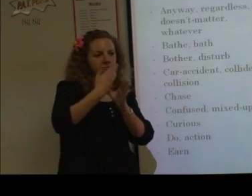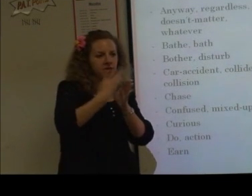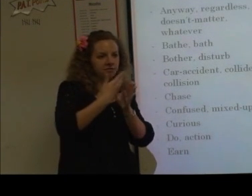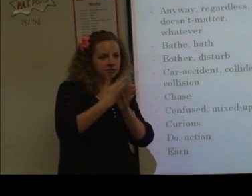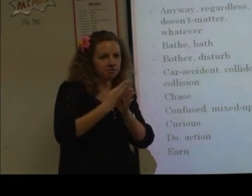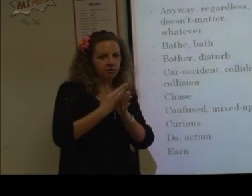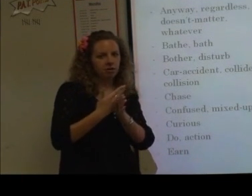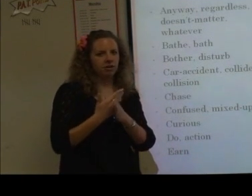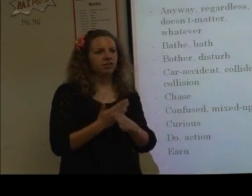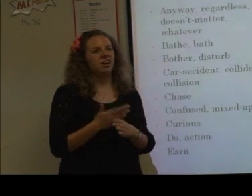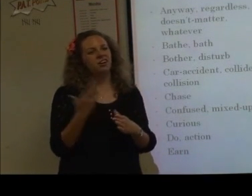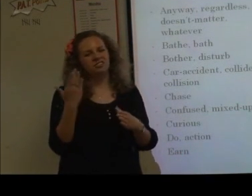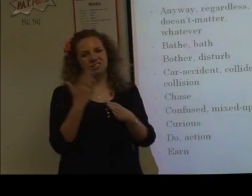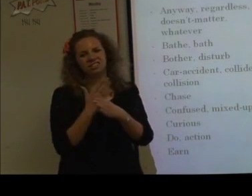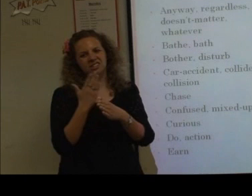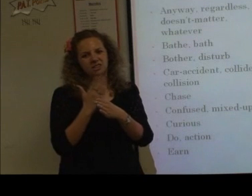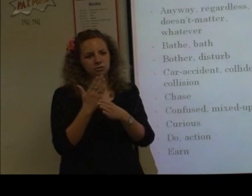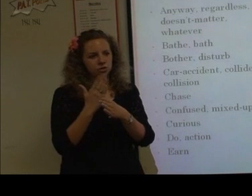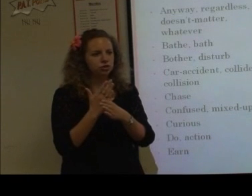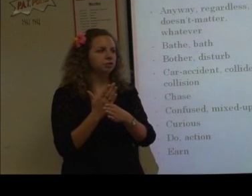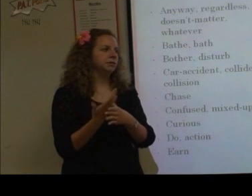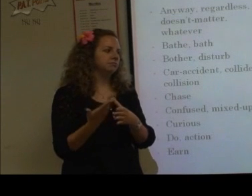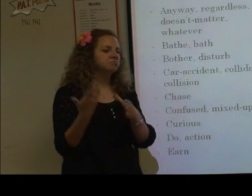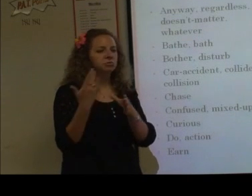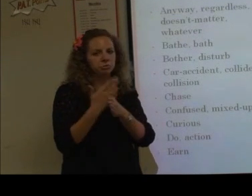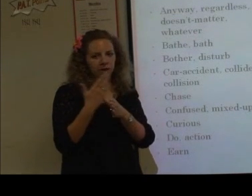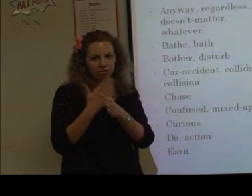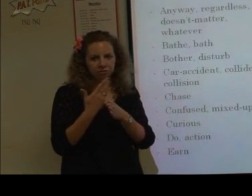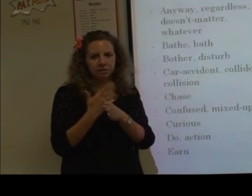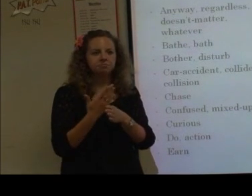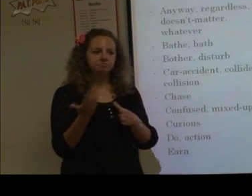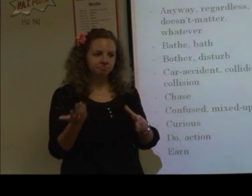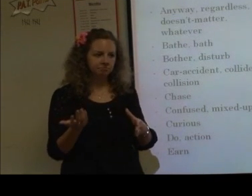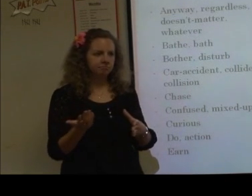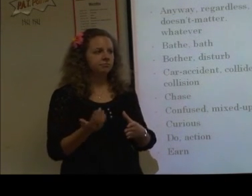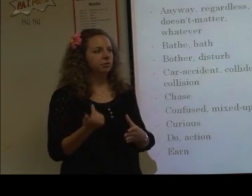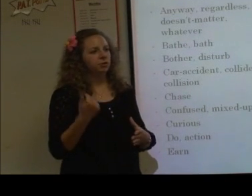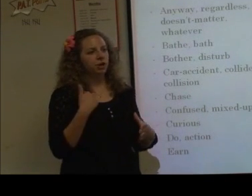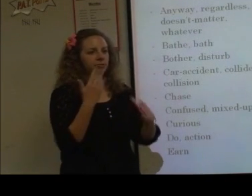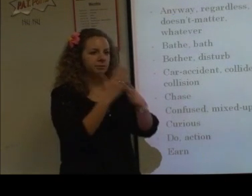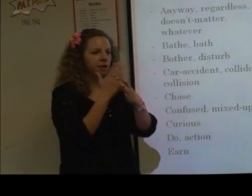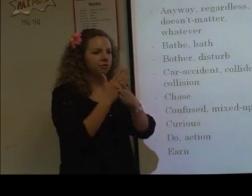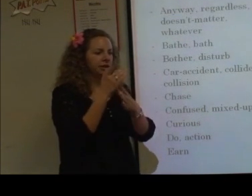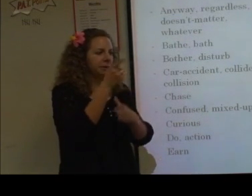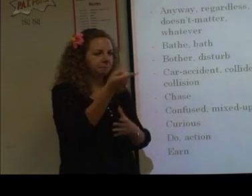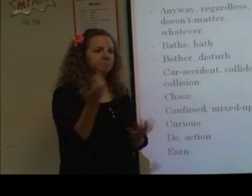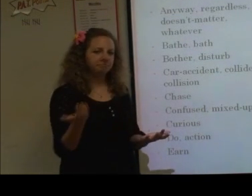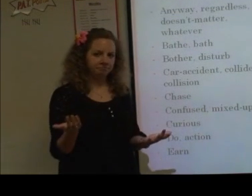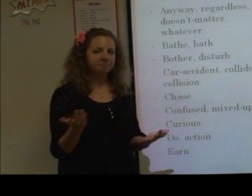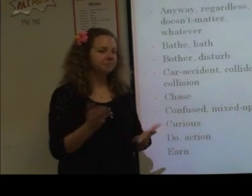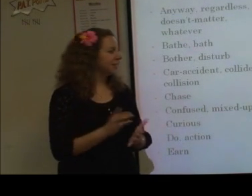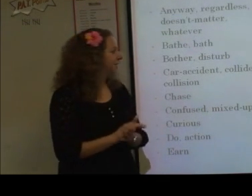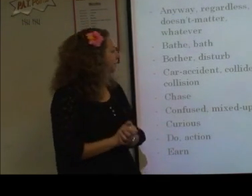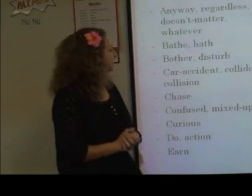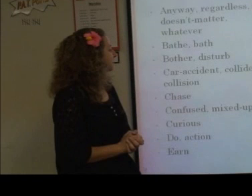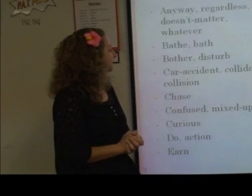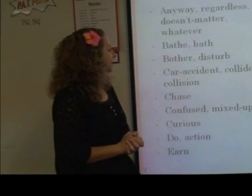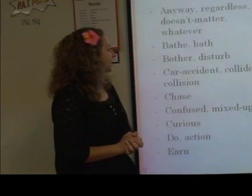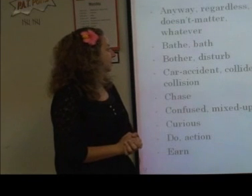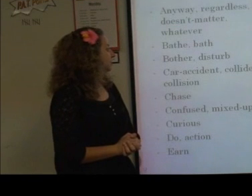me. Or, oh, it's disturbing. It's bothering me. Or I was bothering him. Okay. Then